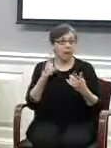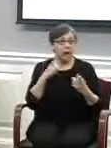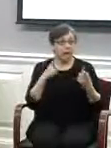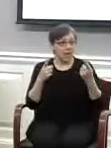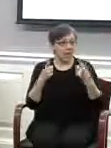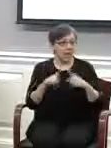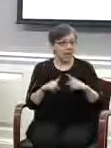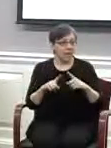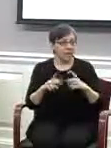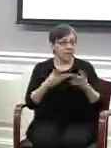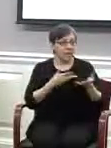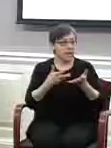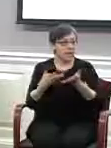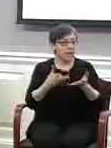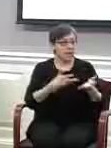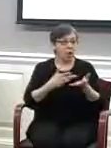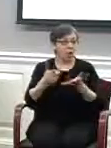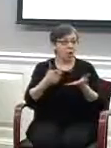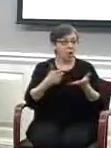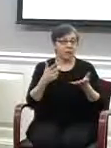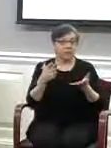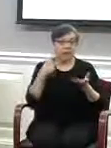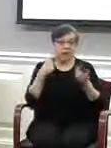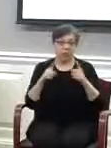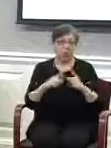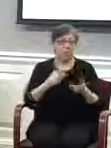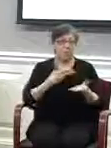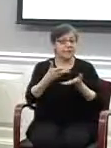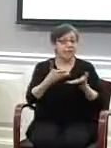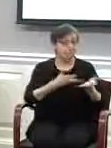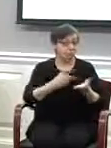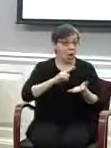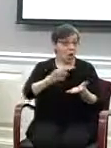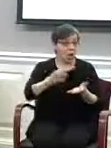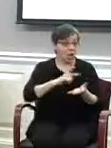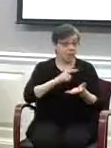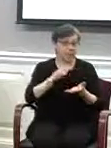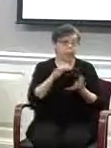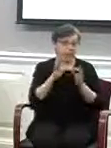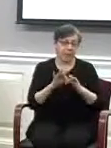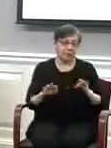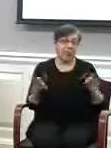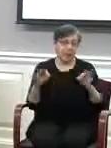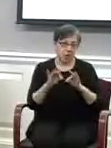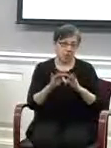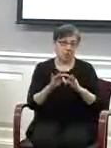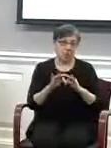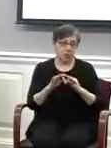to have that dialogue and that mutual discussion around gender role is very important.